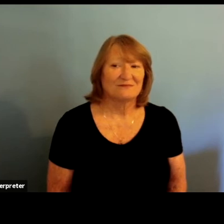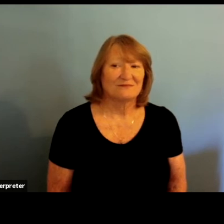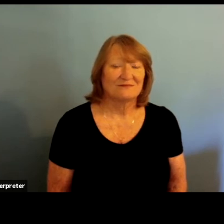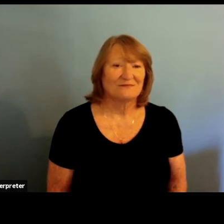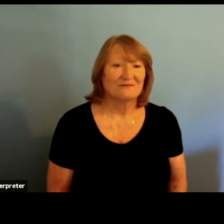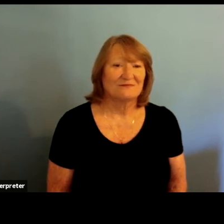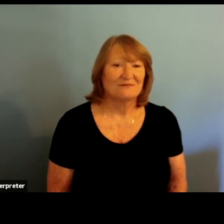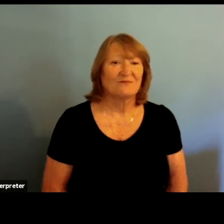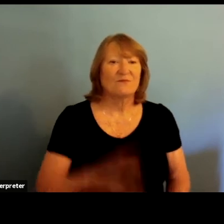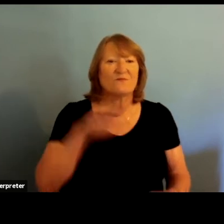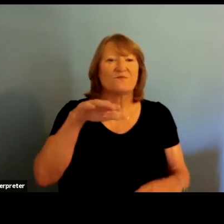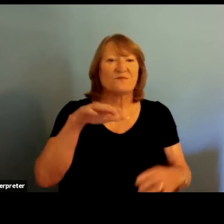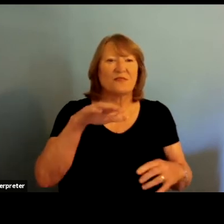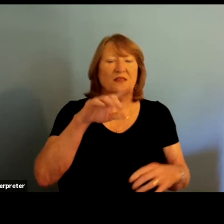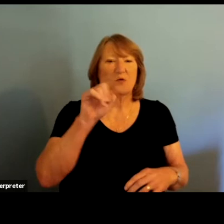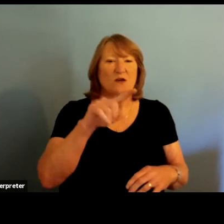Matt, this is Jocelyn.